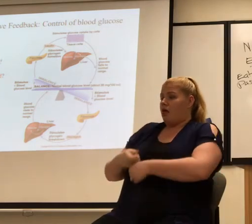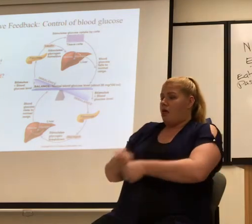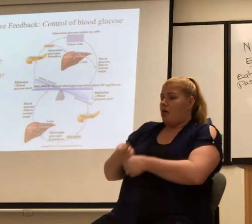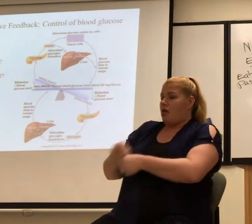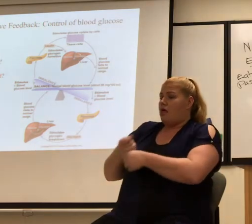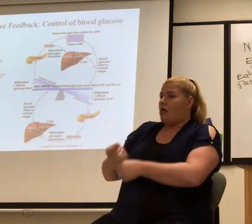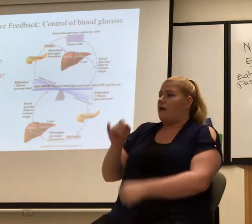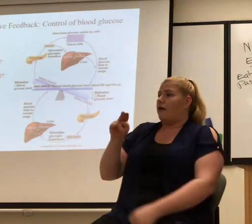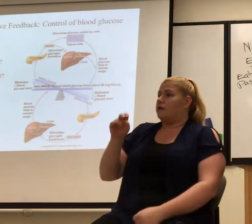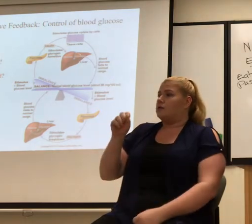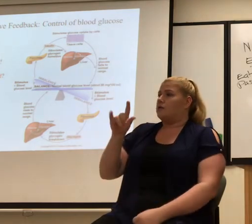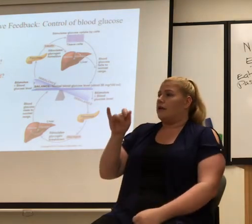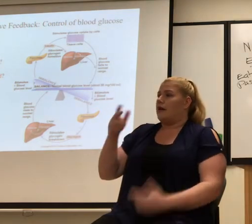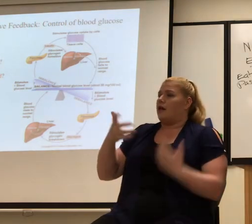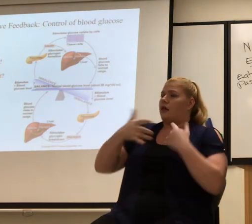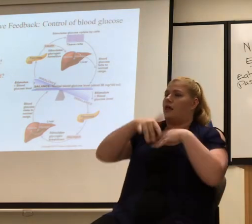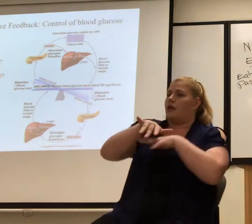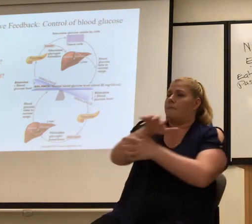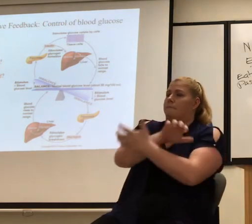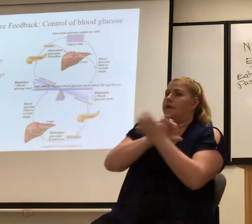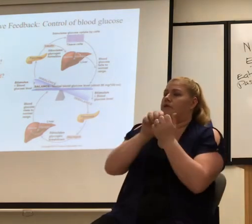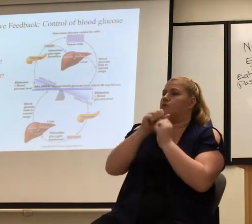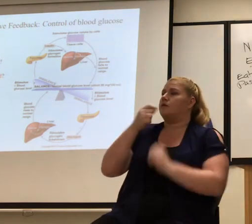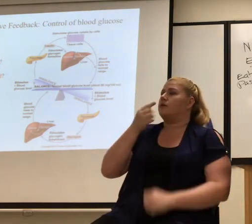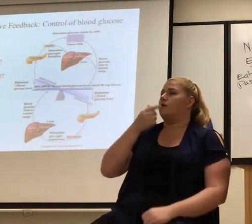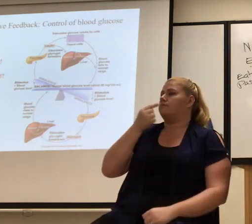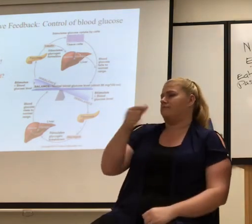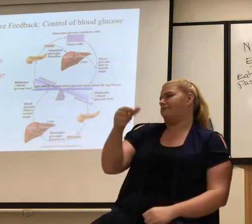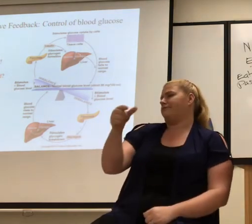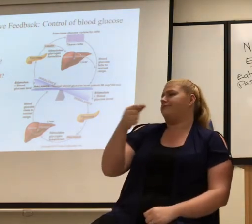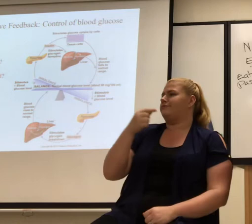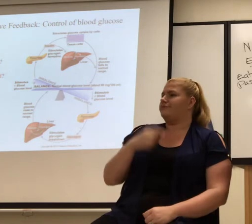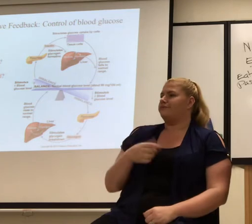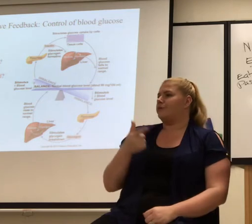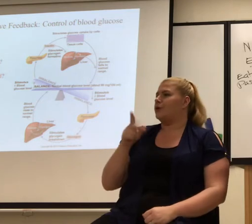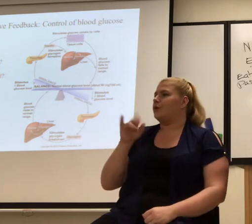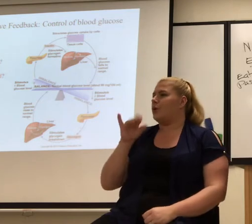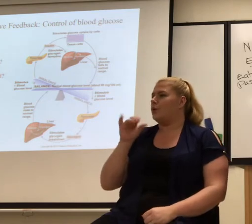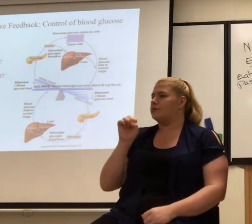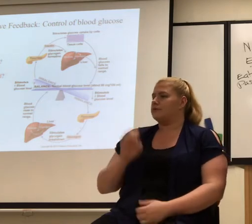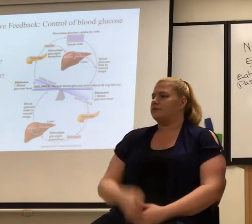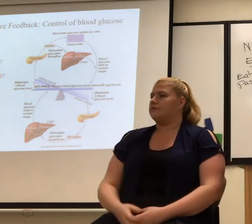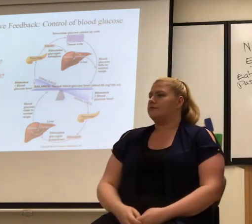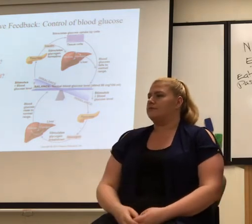glucose. We'll use a different color. How about orange?